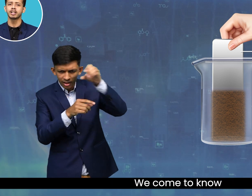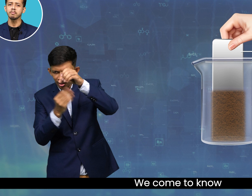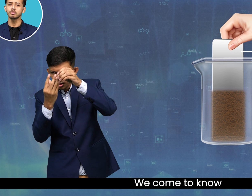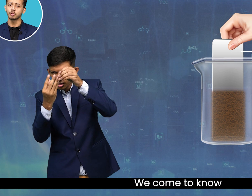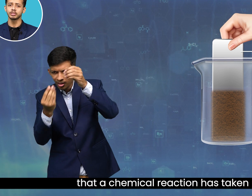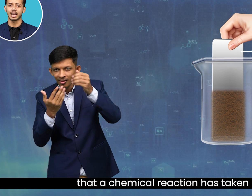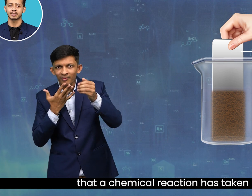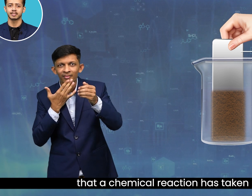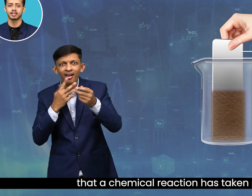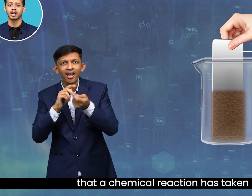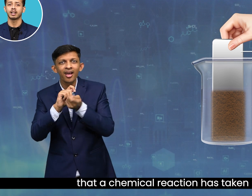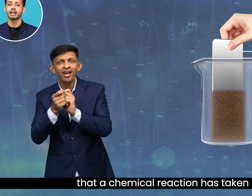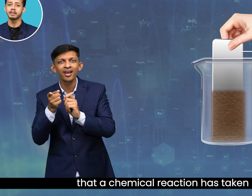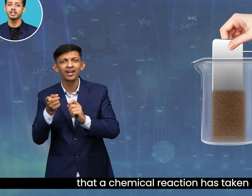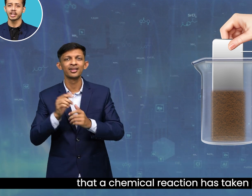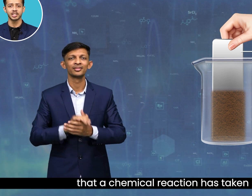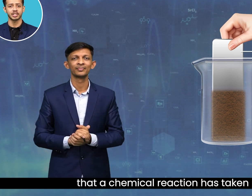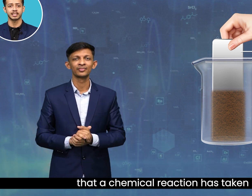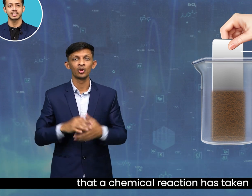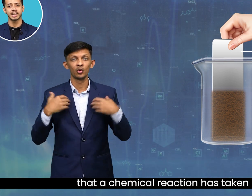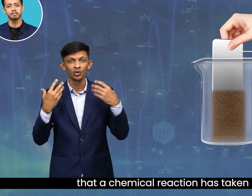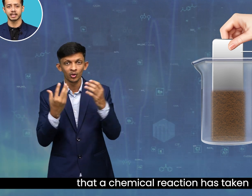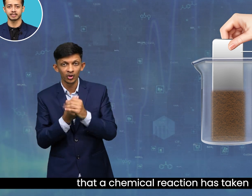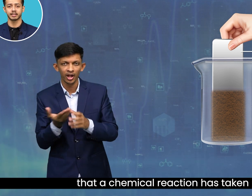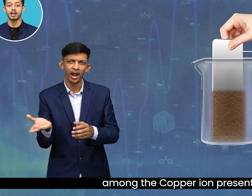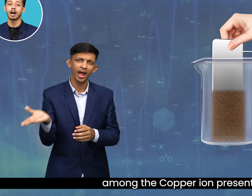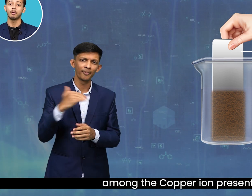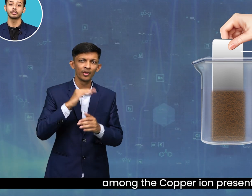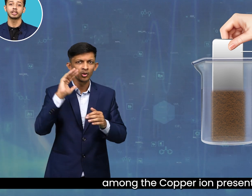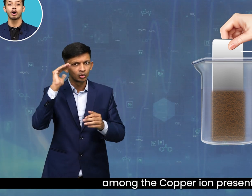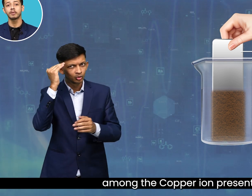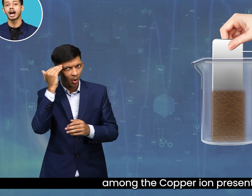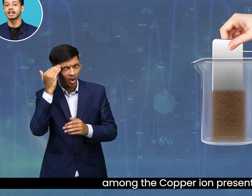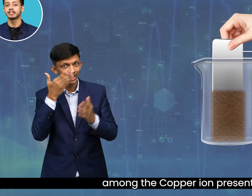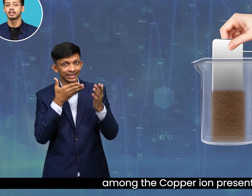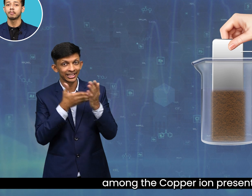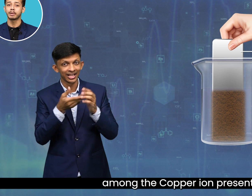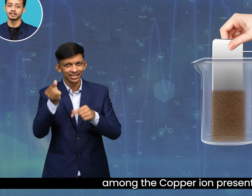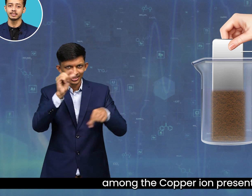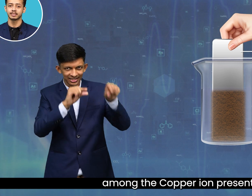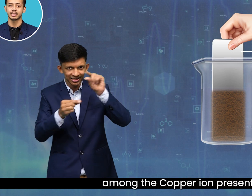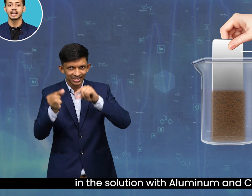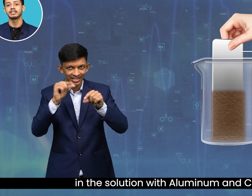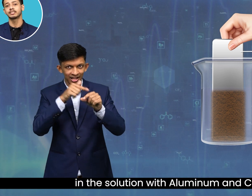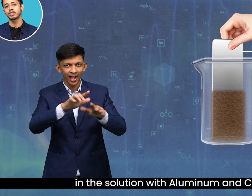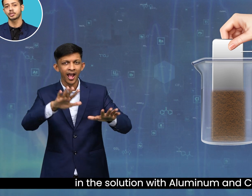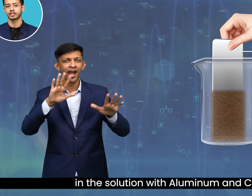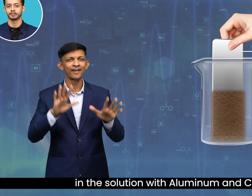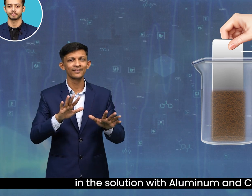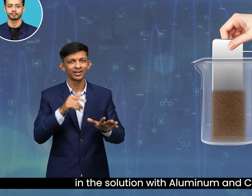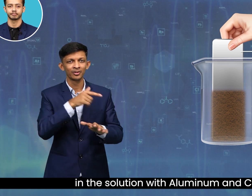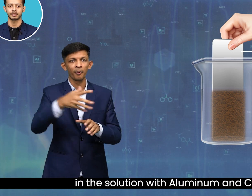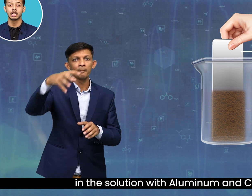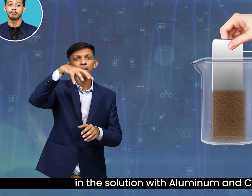We come to know that a chemical reaction has taken place among the copper ion present in the